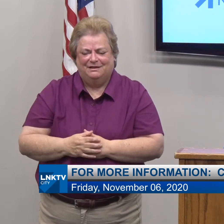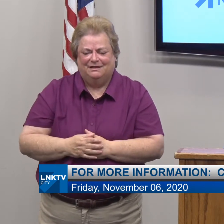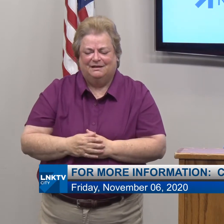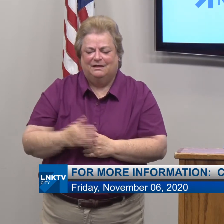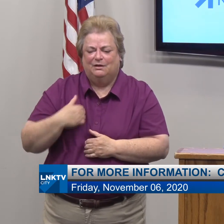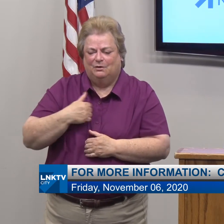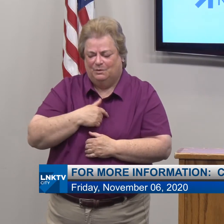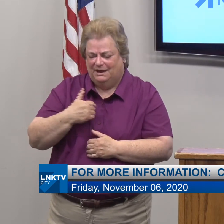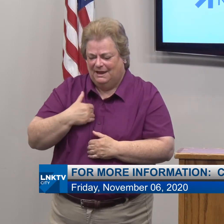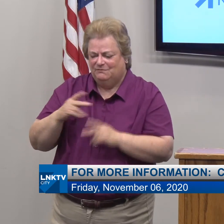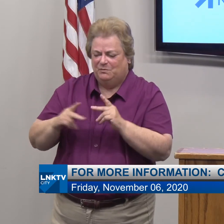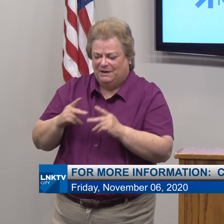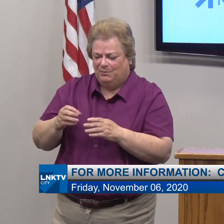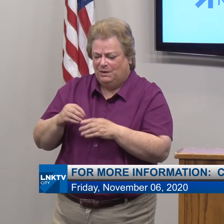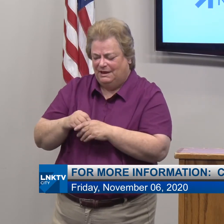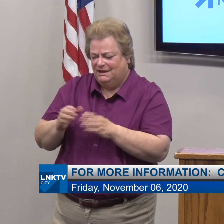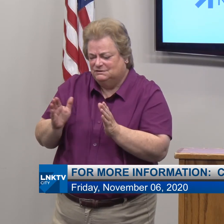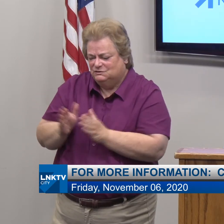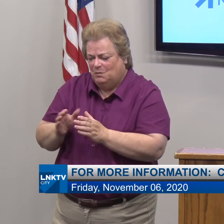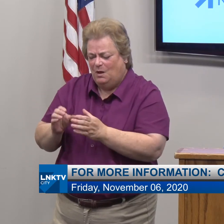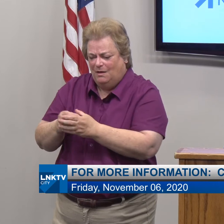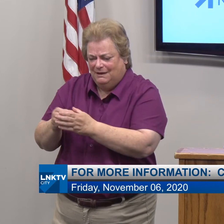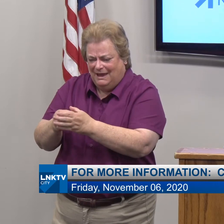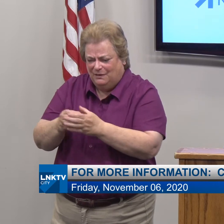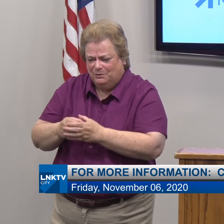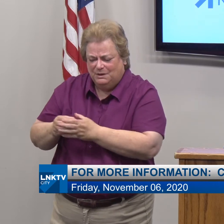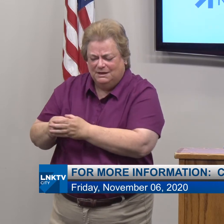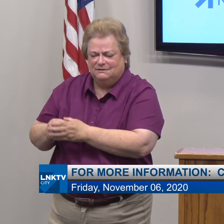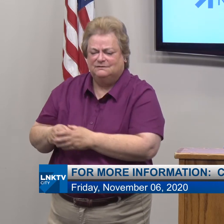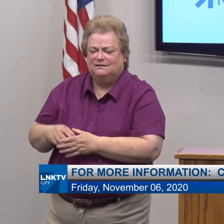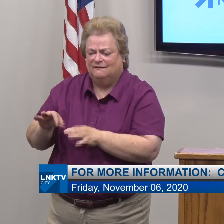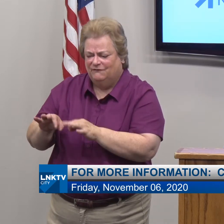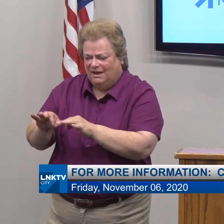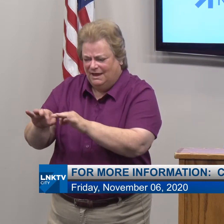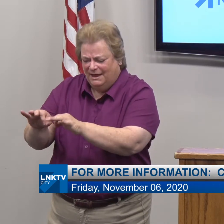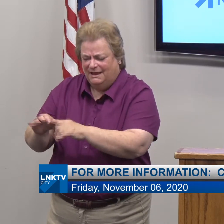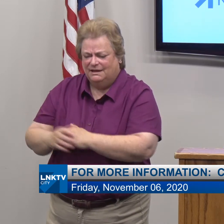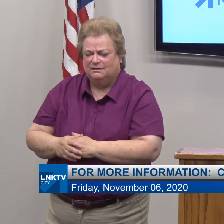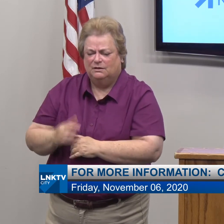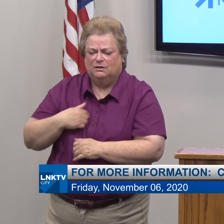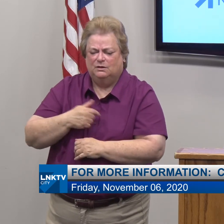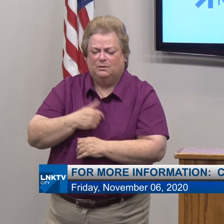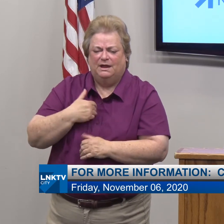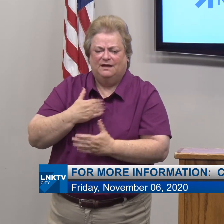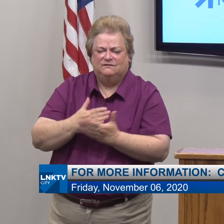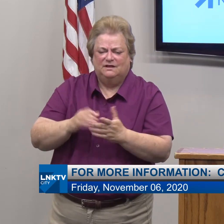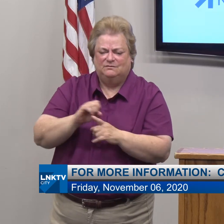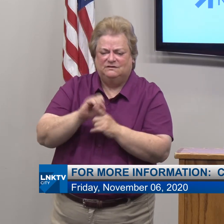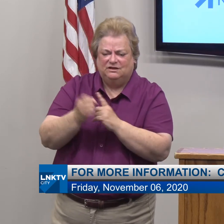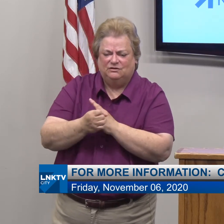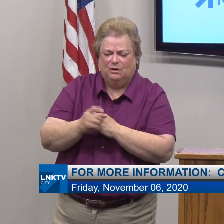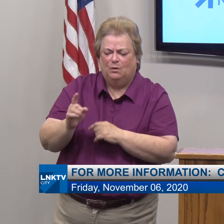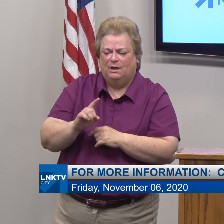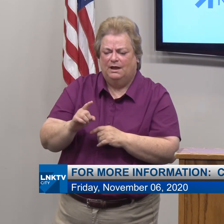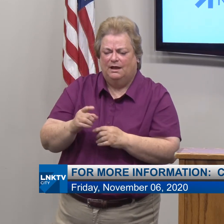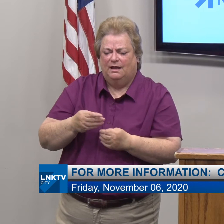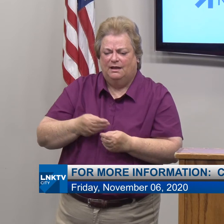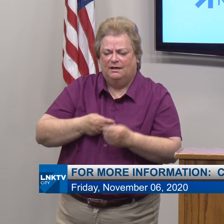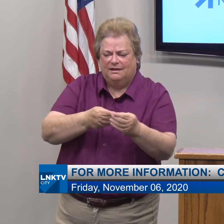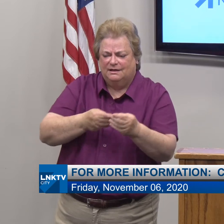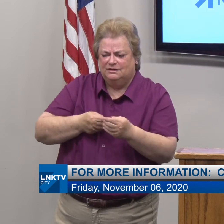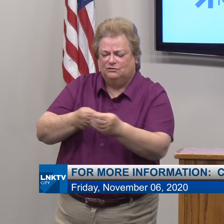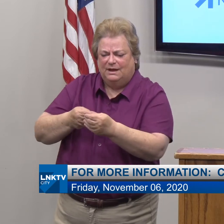smaller gatherings. I've talked about that a few times. We've had situations that we know where there's transmission, like you're